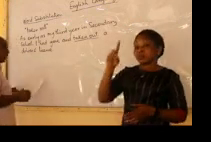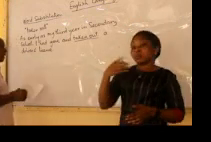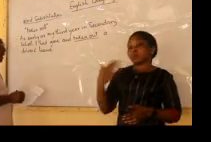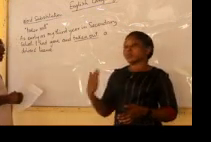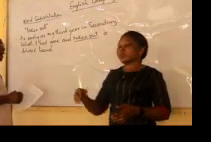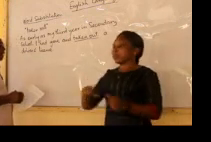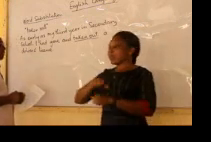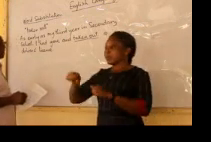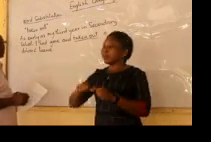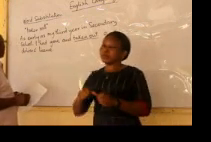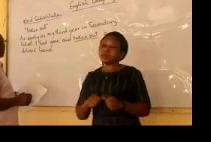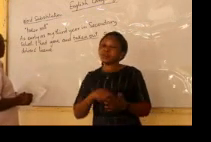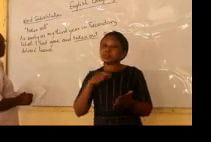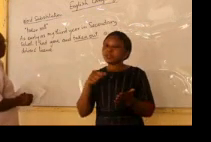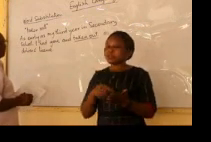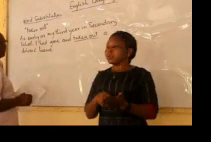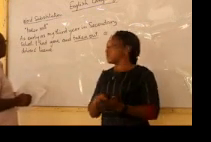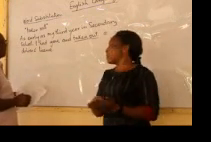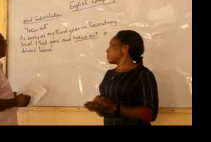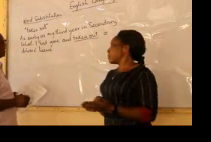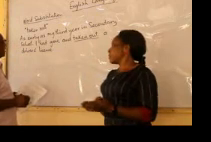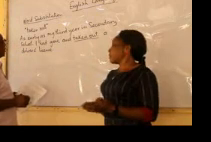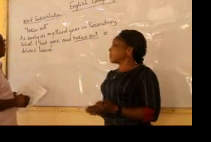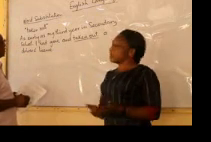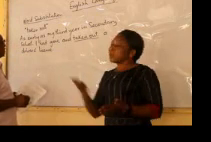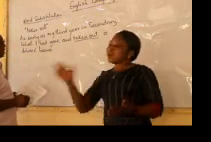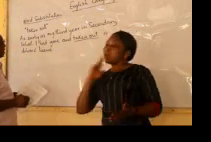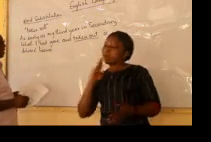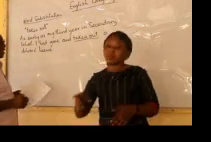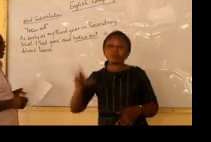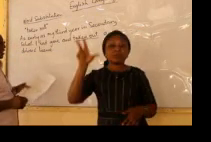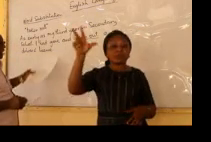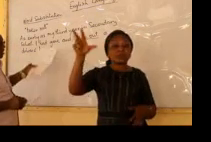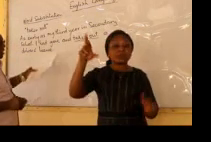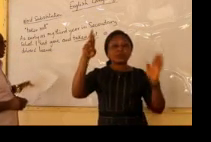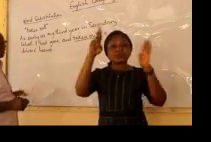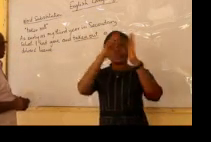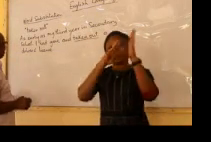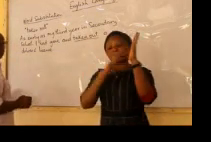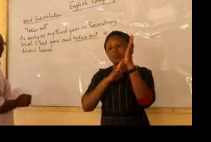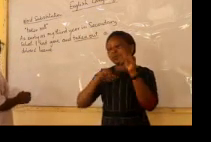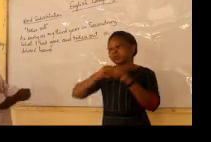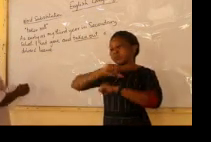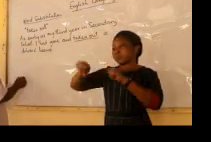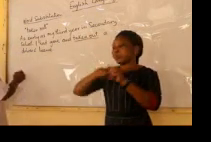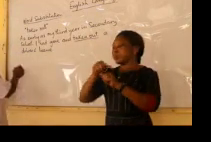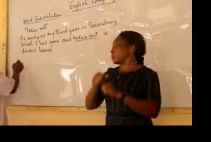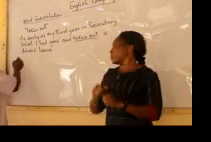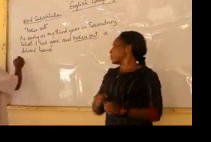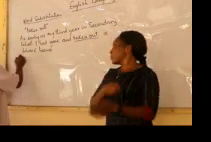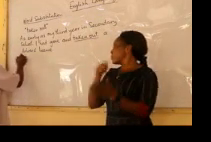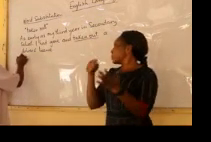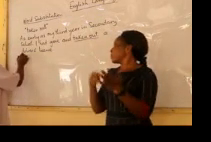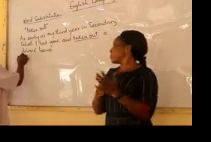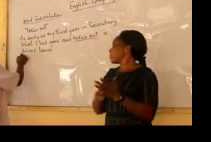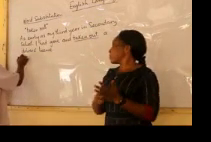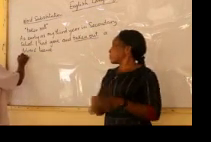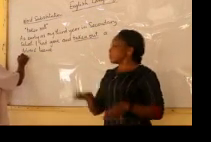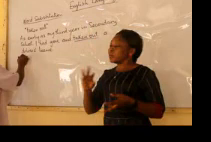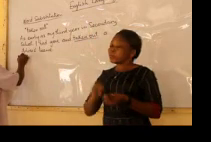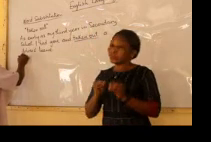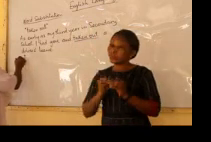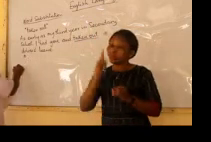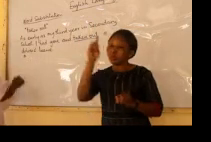this, there are at least 3 rules about this. The